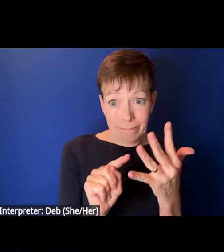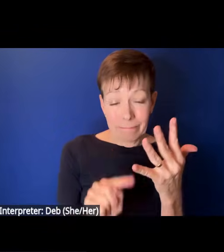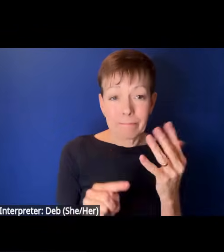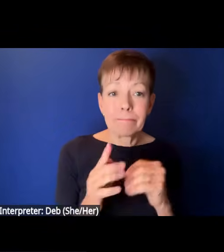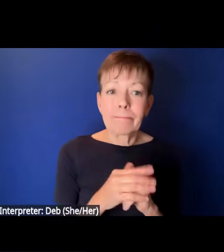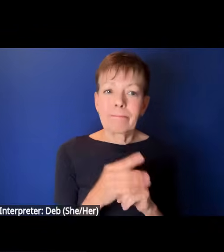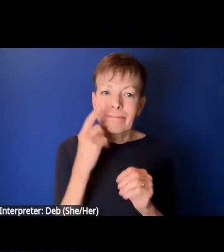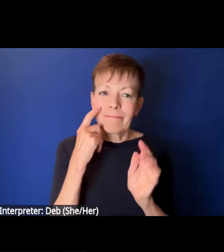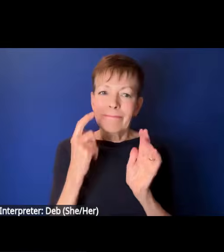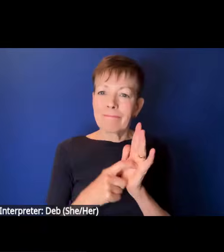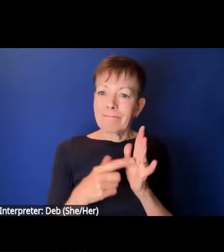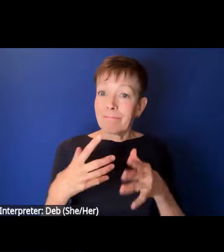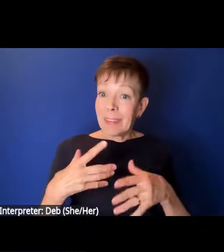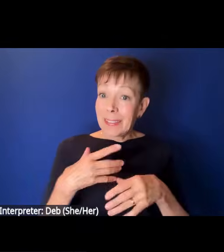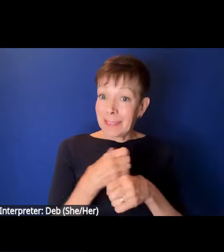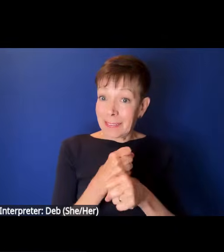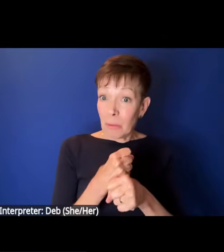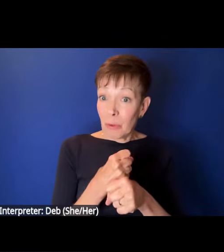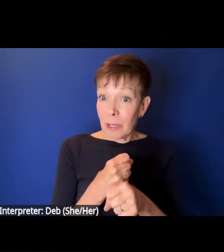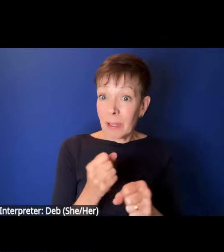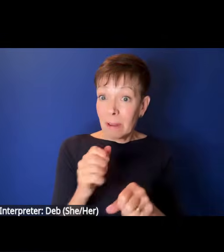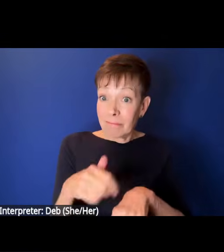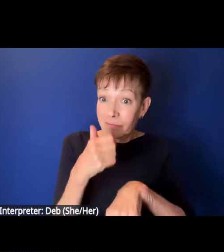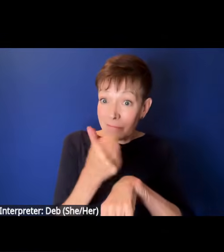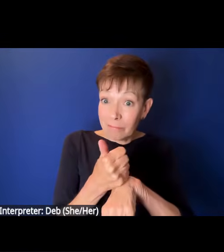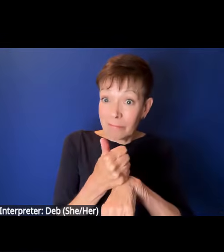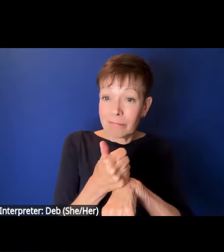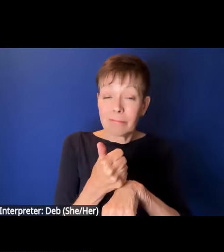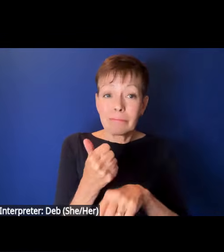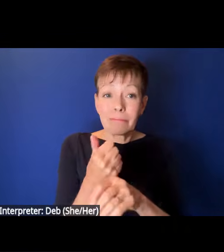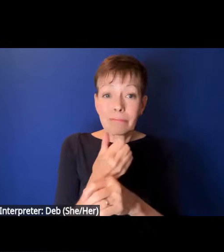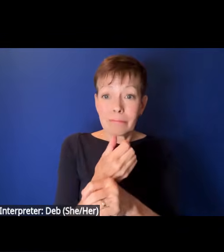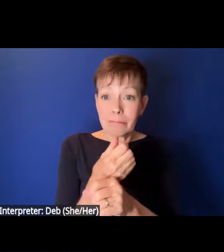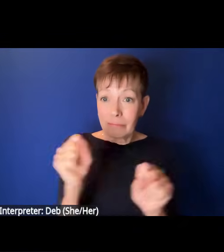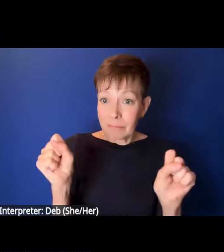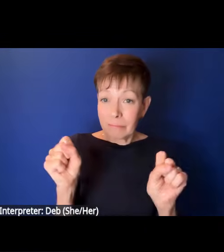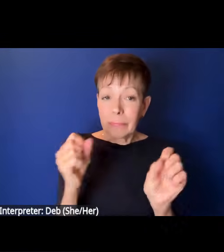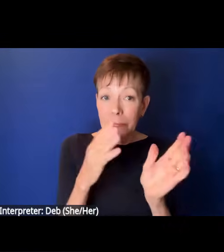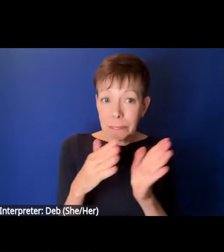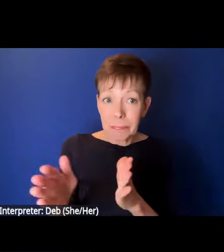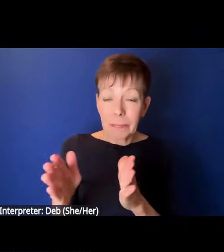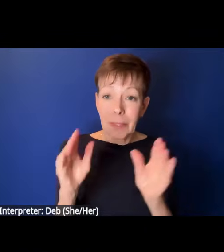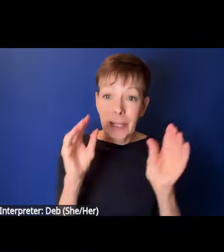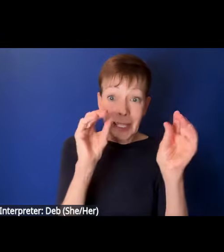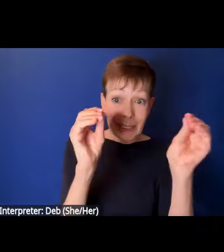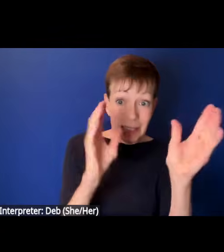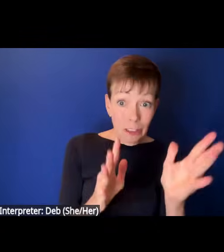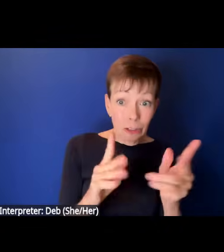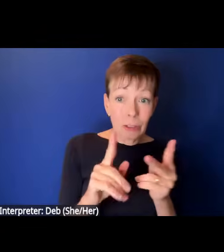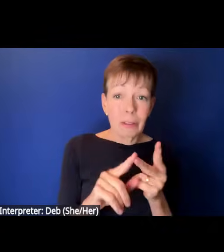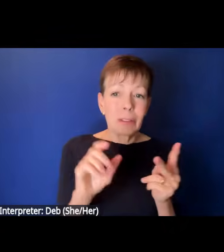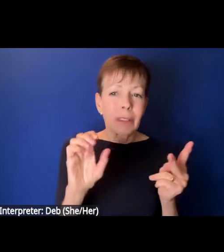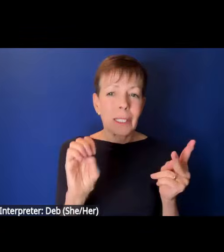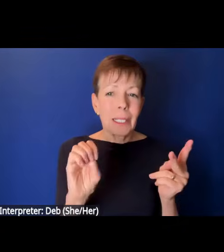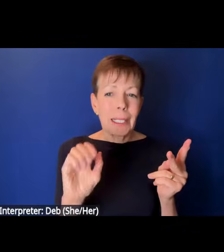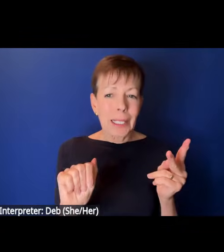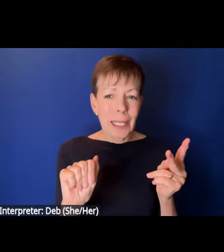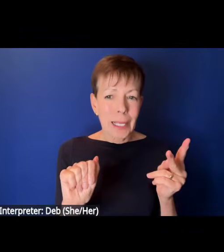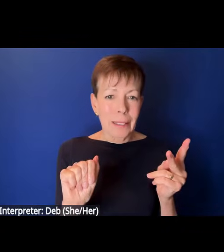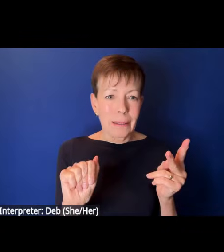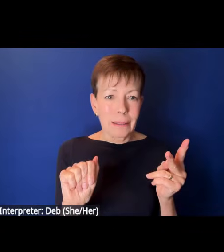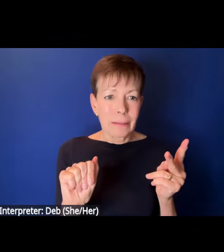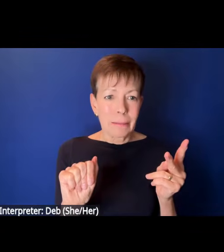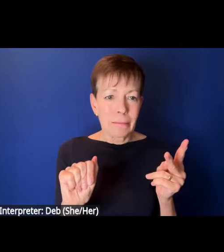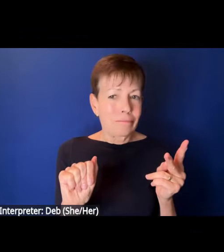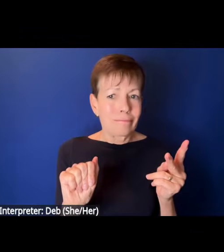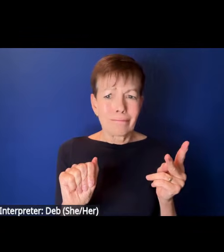of the implementation of the safety plan is that teachers and educational assistants are really